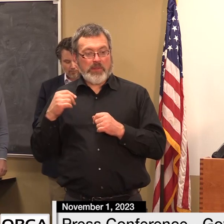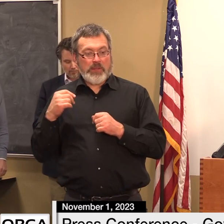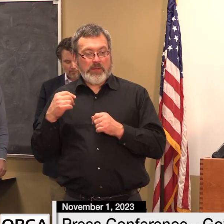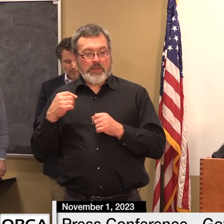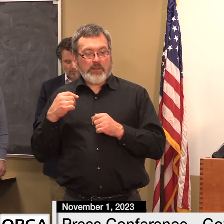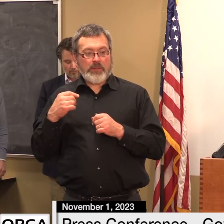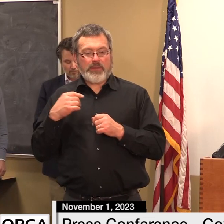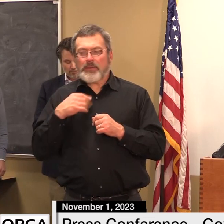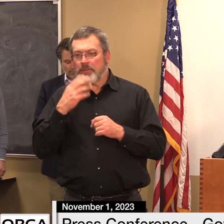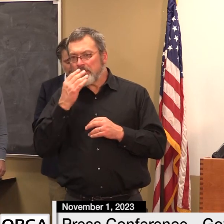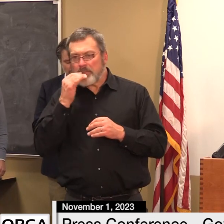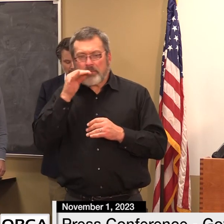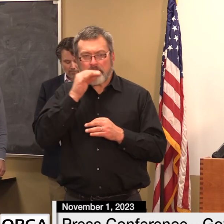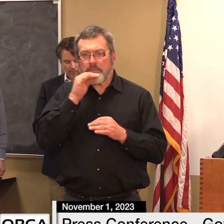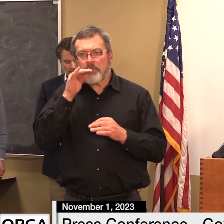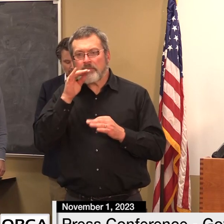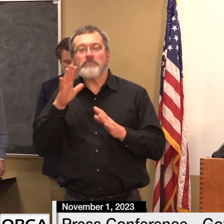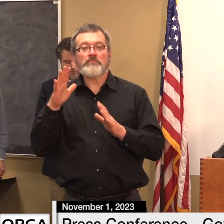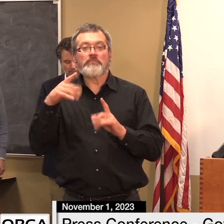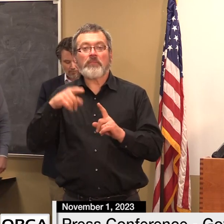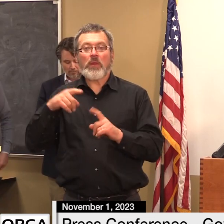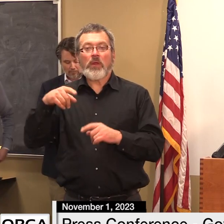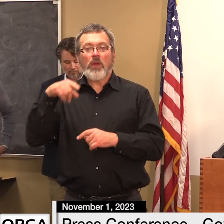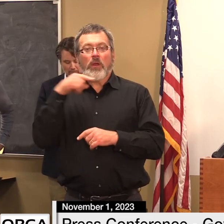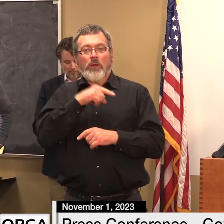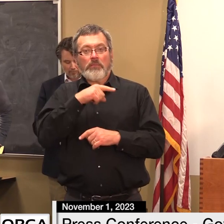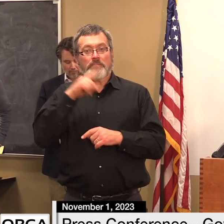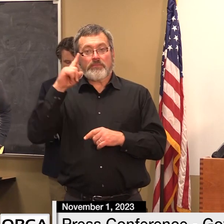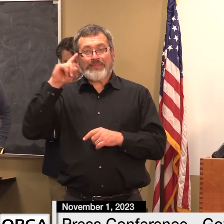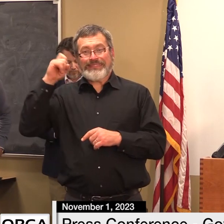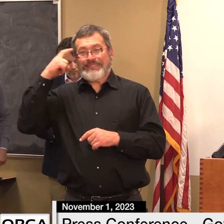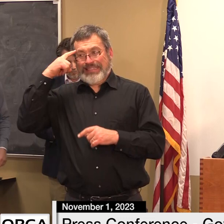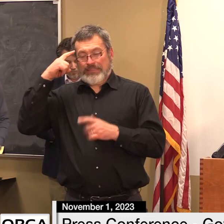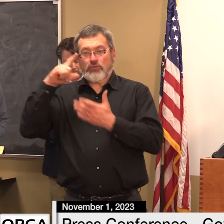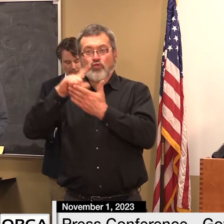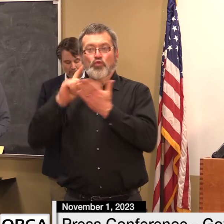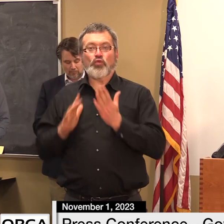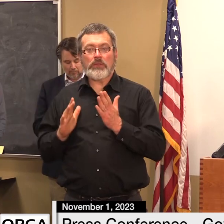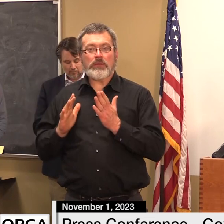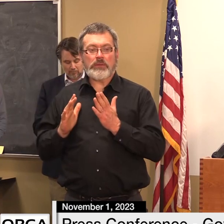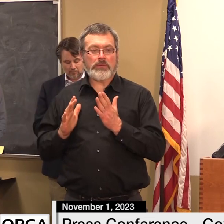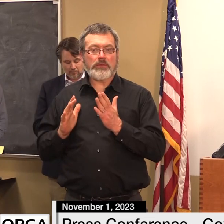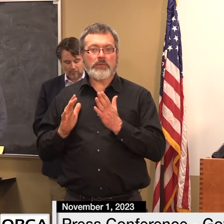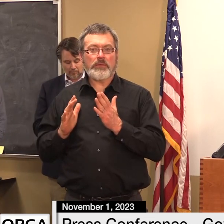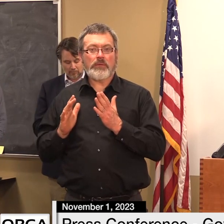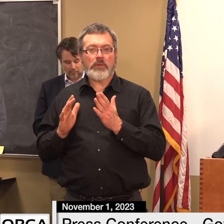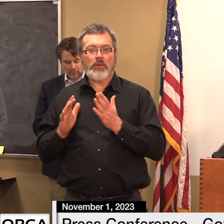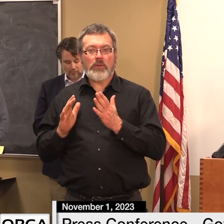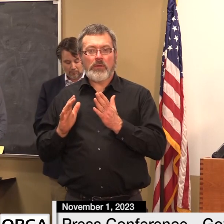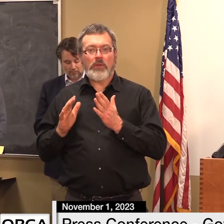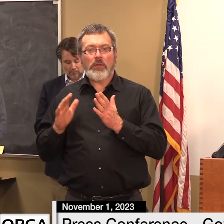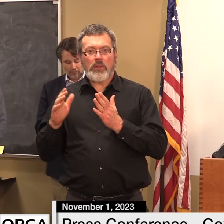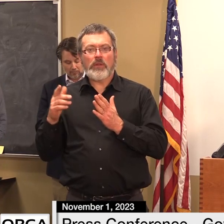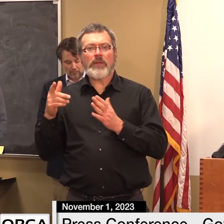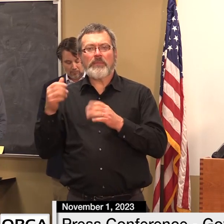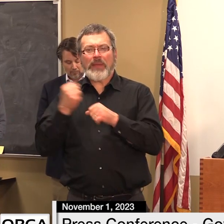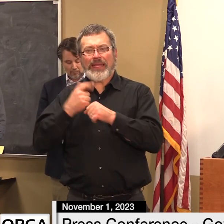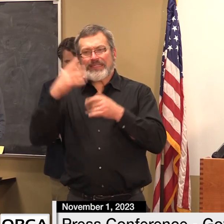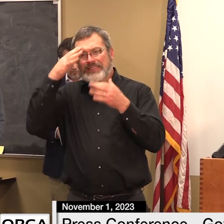Do you agree with the state's attorney's Eva Vico's decision to charge a